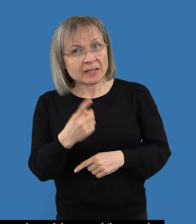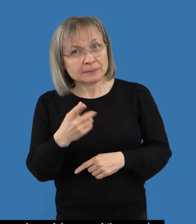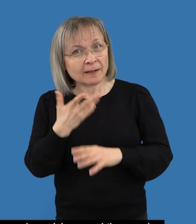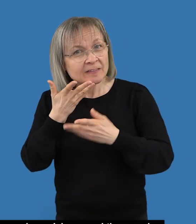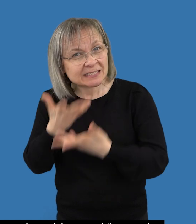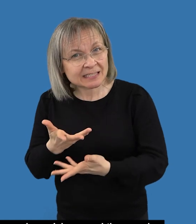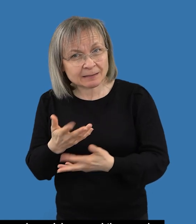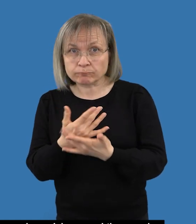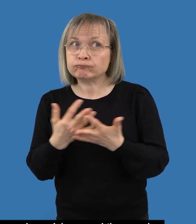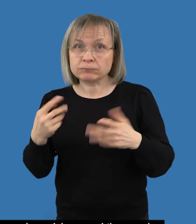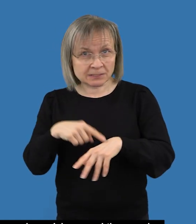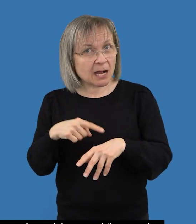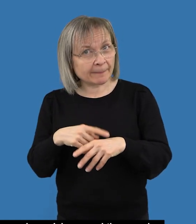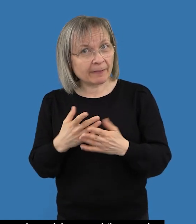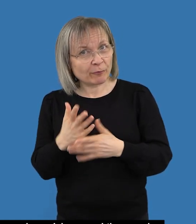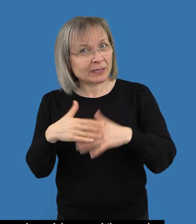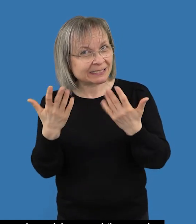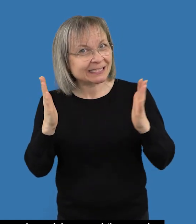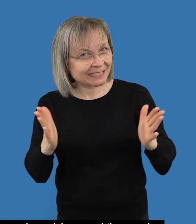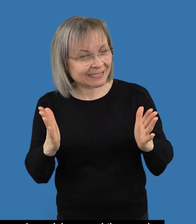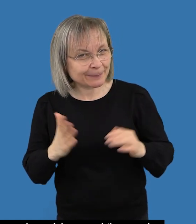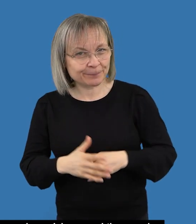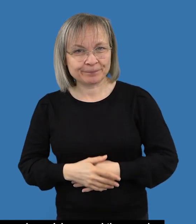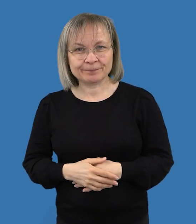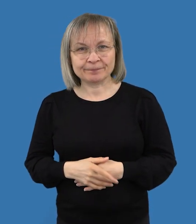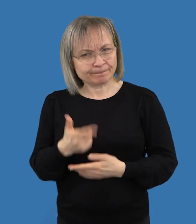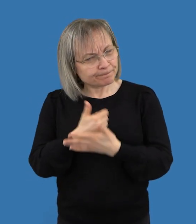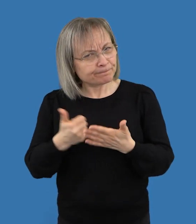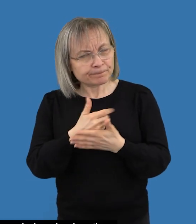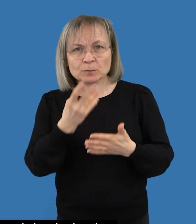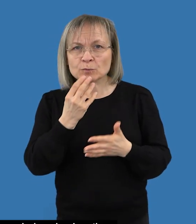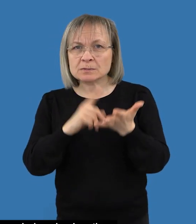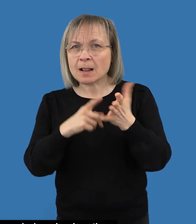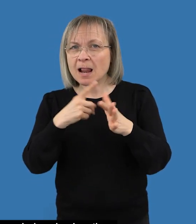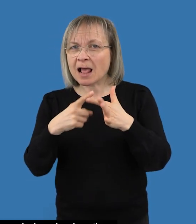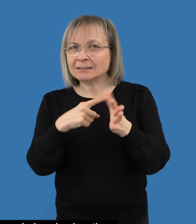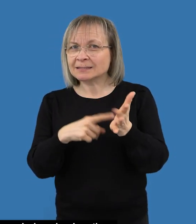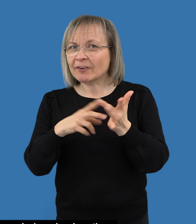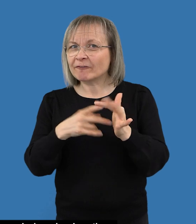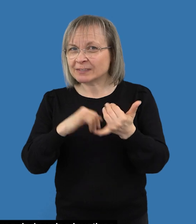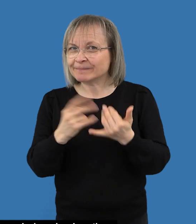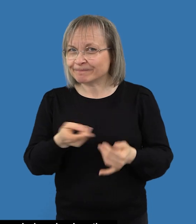are making themselves sick several times a day, are regularly using